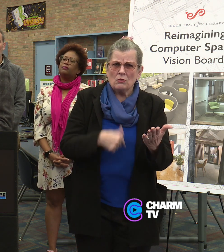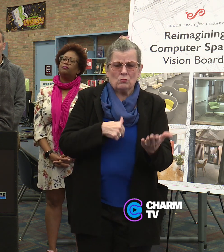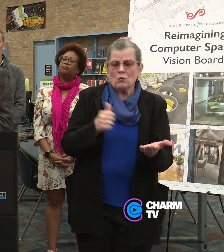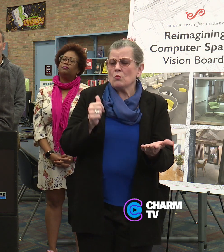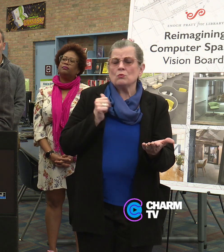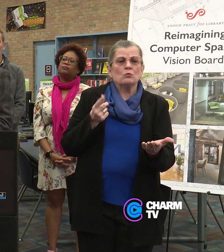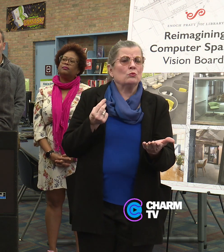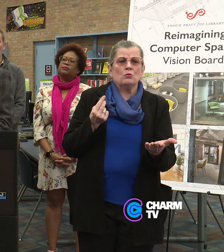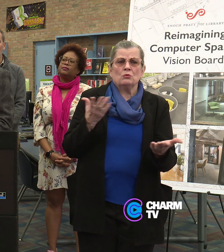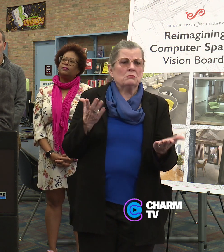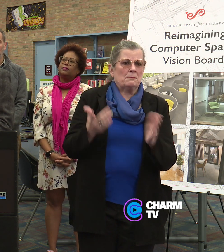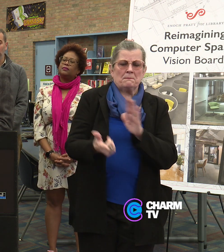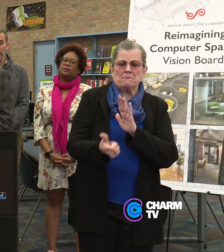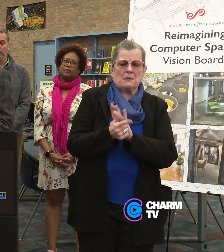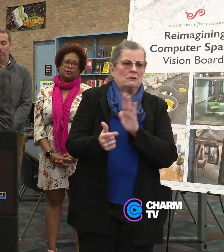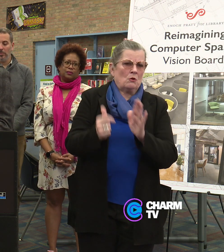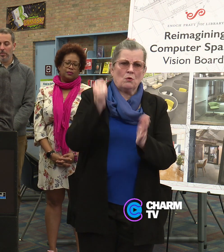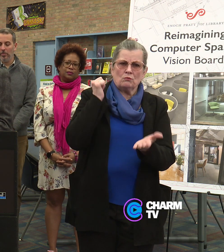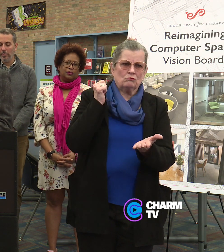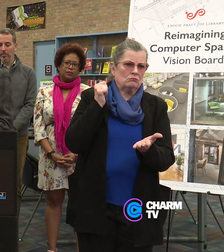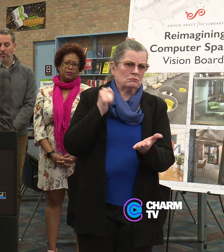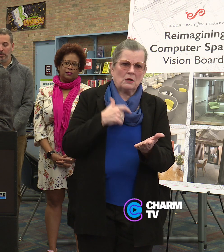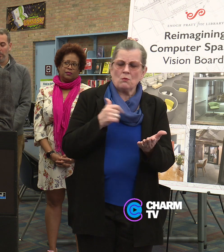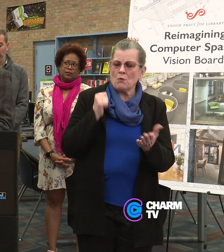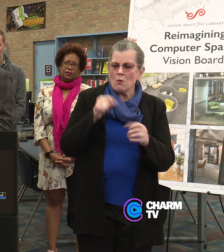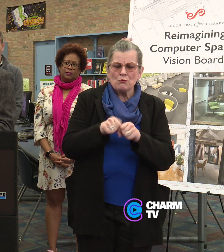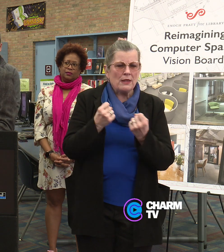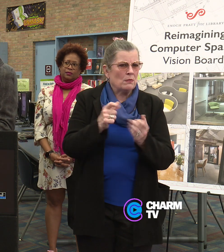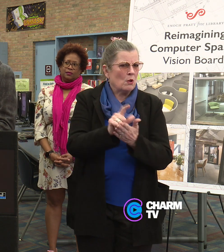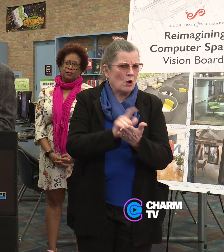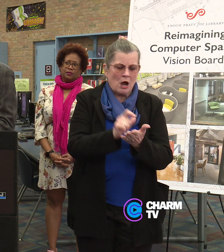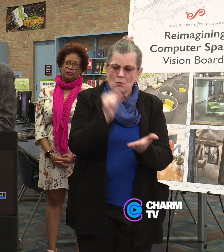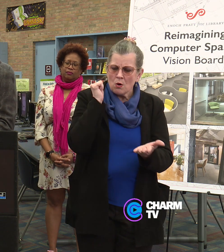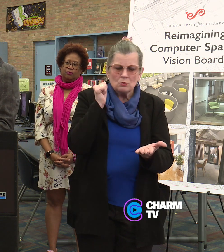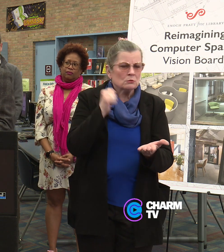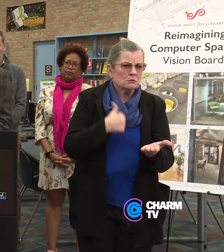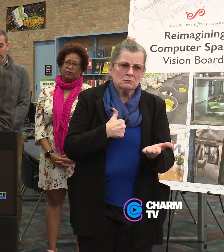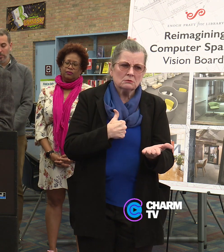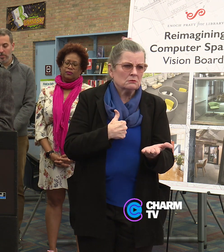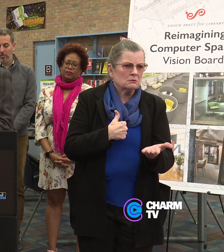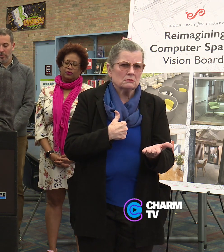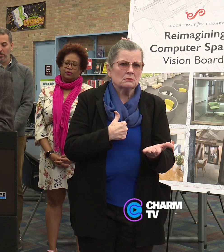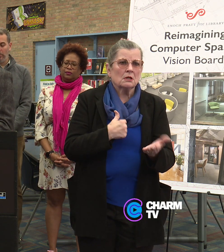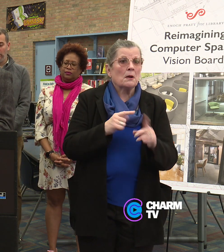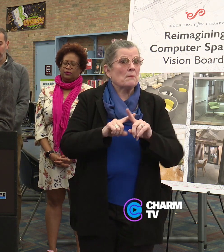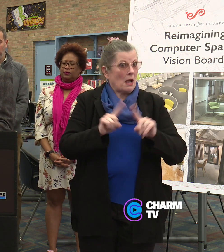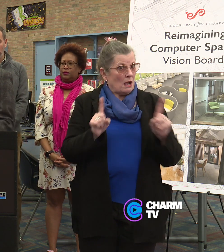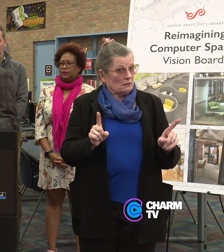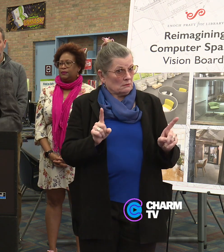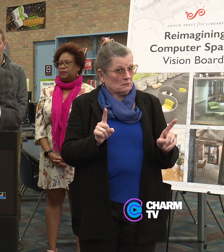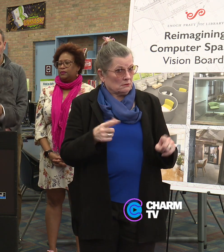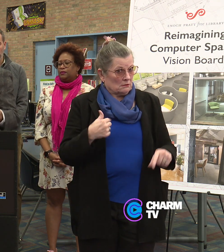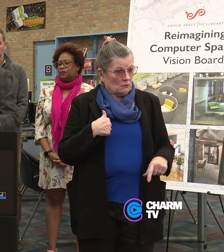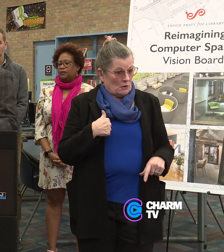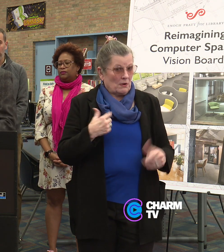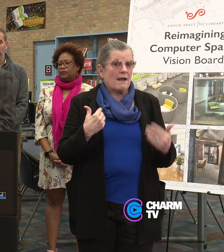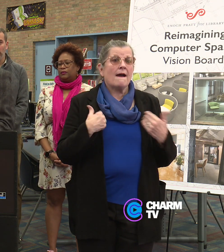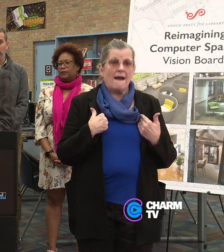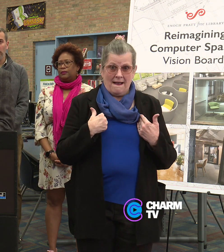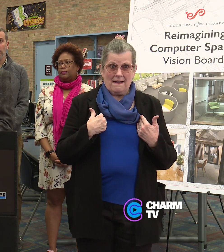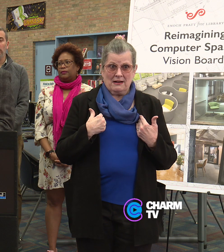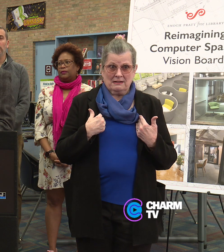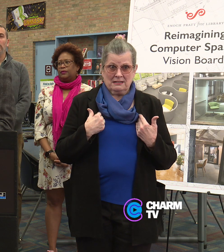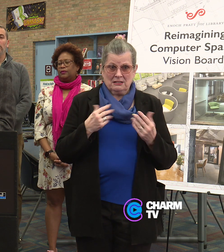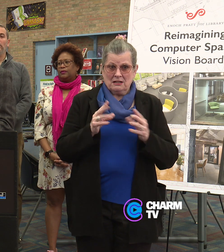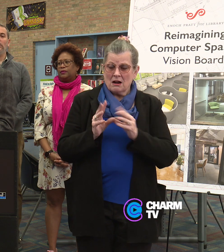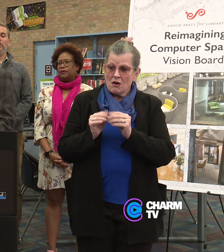anything illegal. That is not something you will ever have to worry about with me. But also, when we had those briefings with other members outside